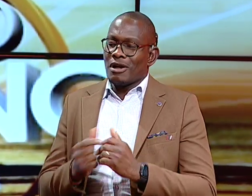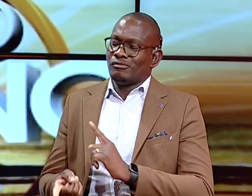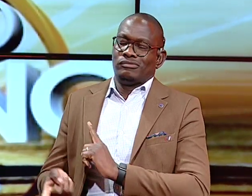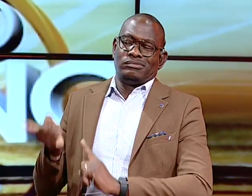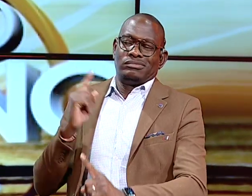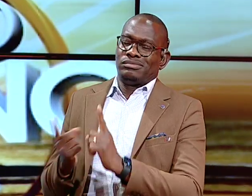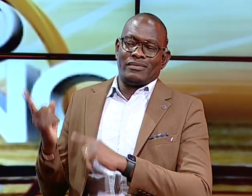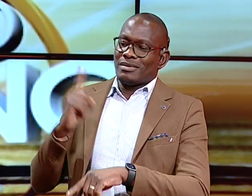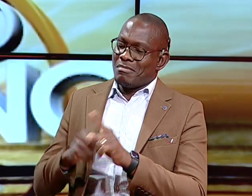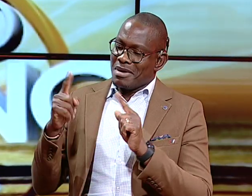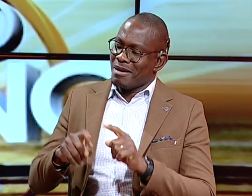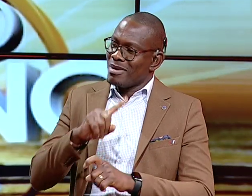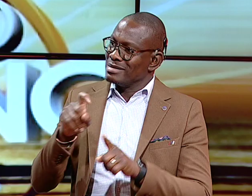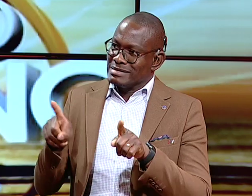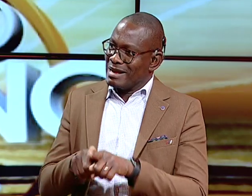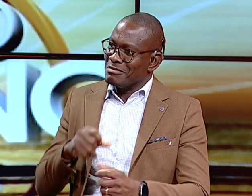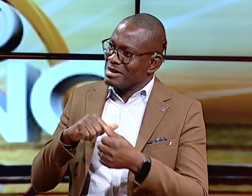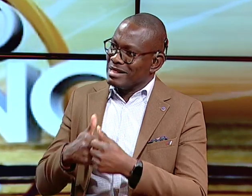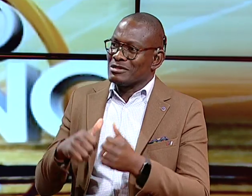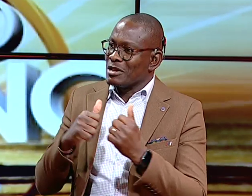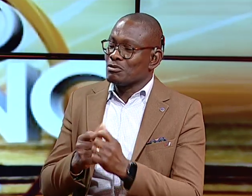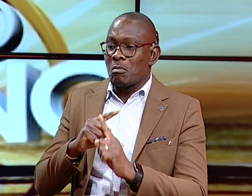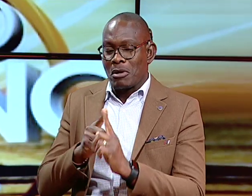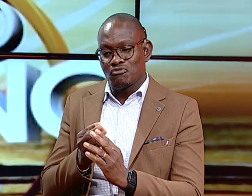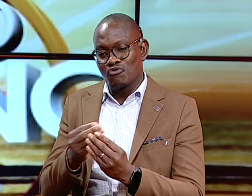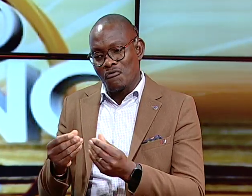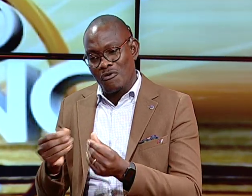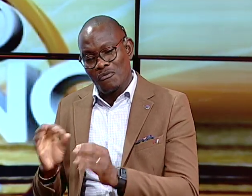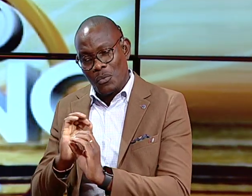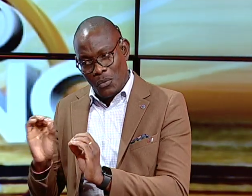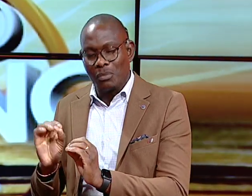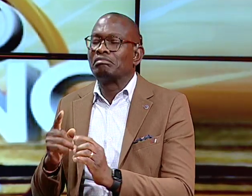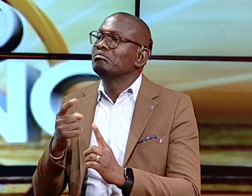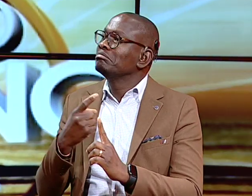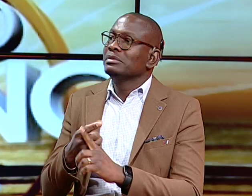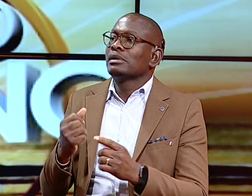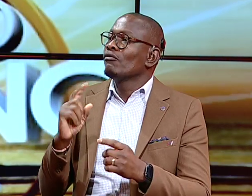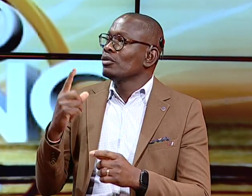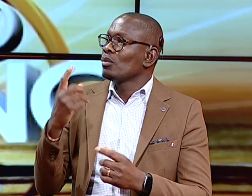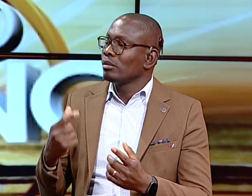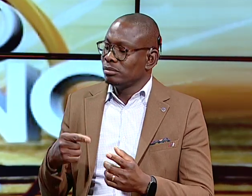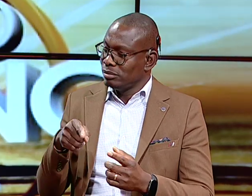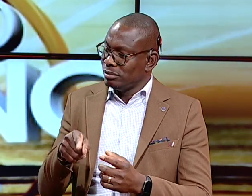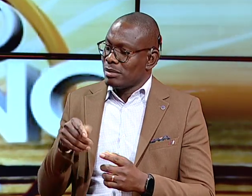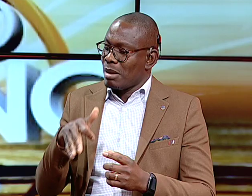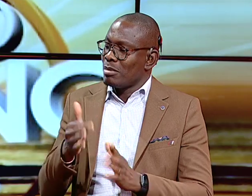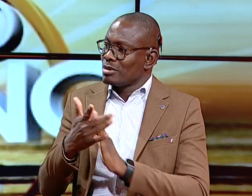The challenges that we are facing is coming a long way since we have been deaf community being here in Namibia. Yeah.